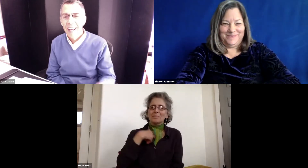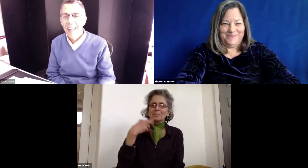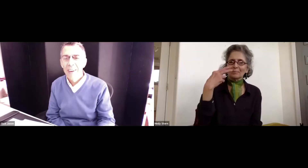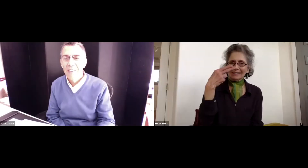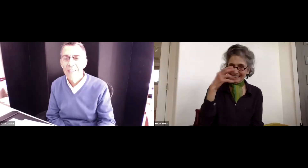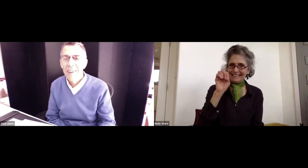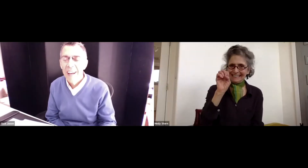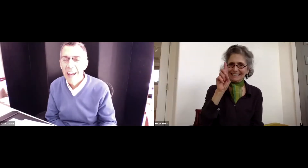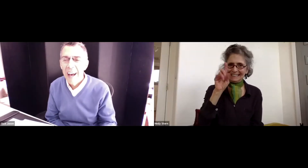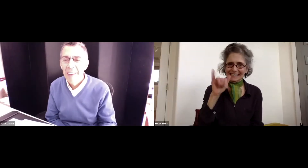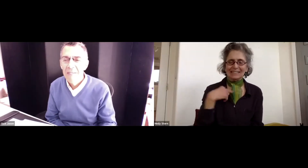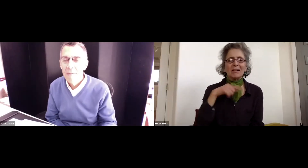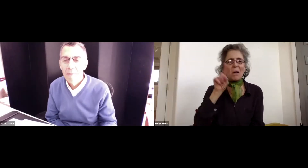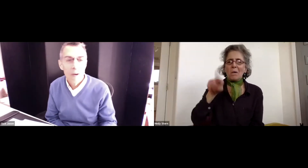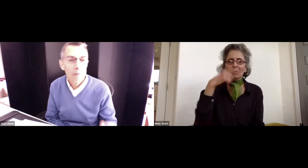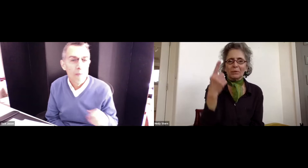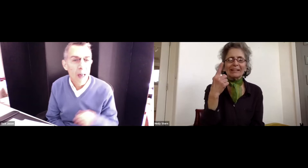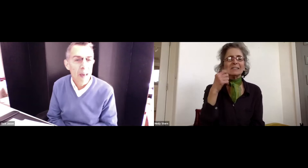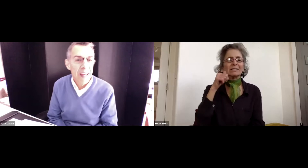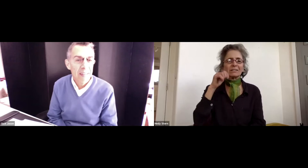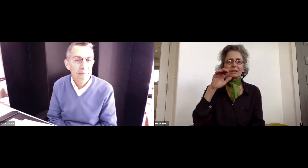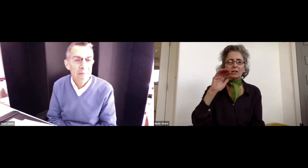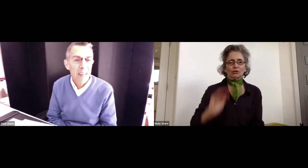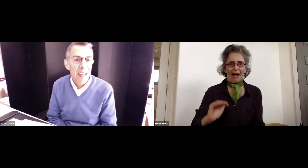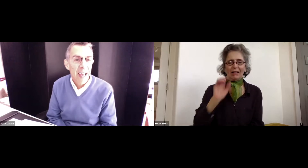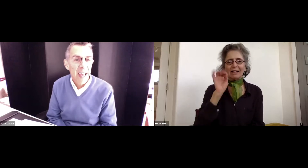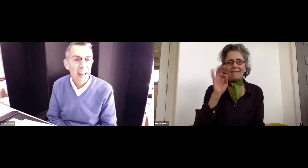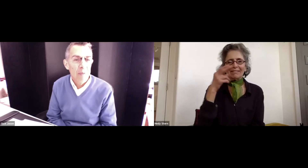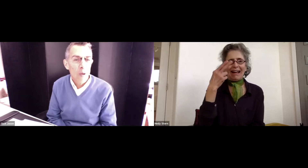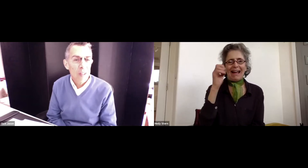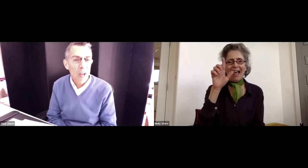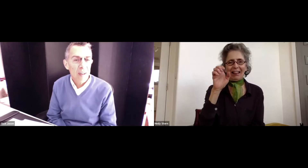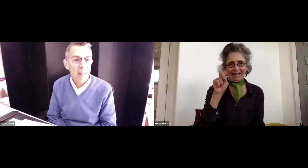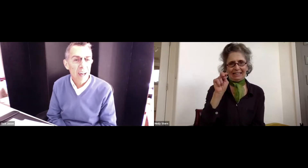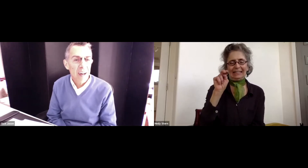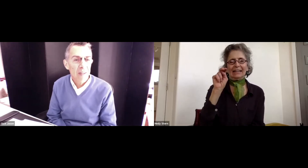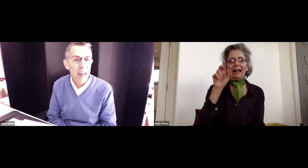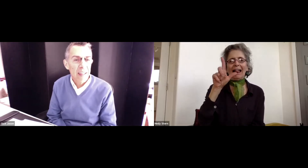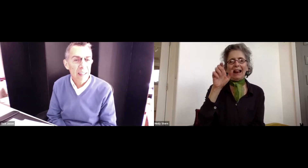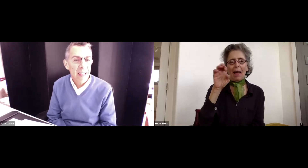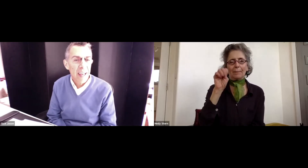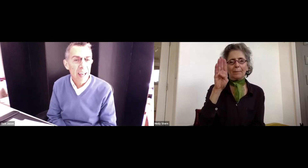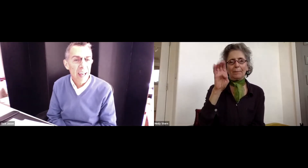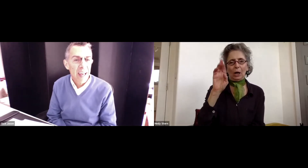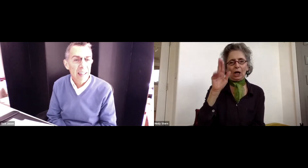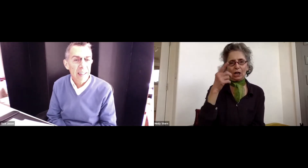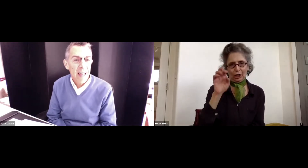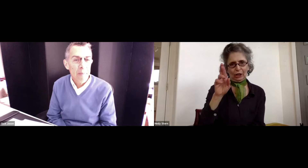Hello. I'm Hedy, and I'm the only child of Helen,